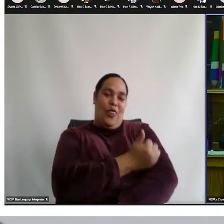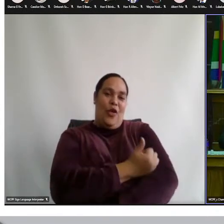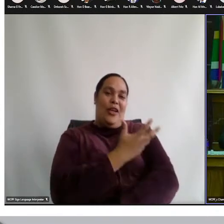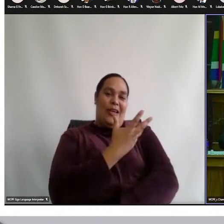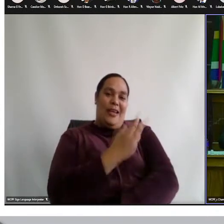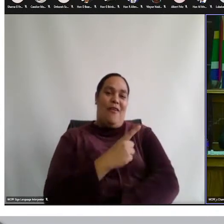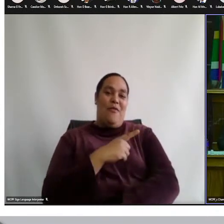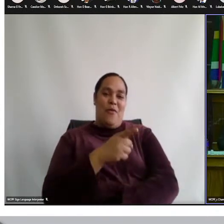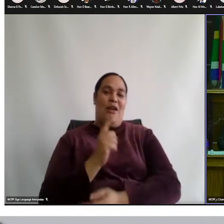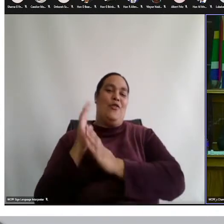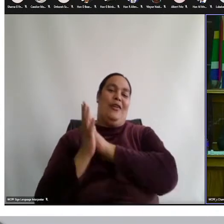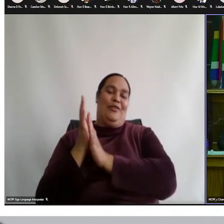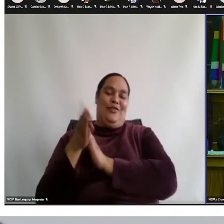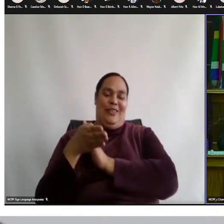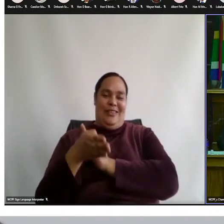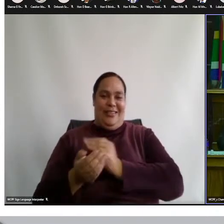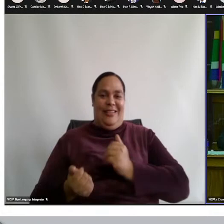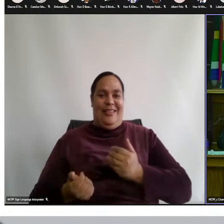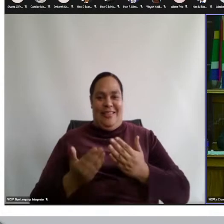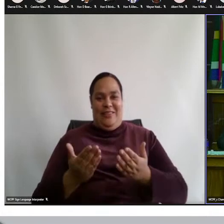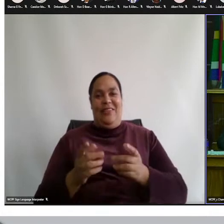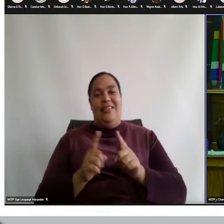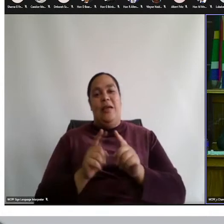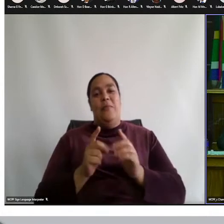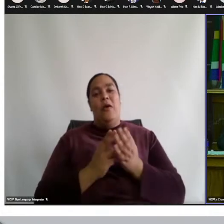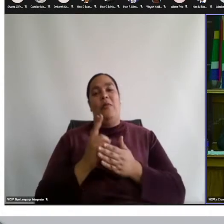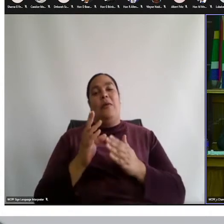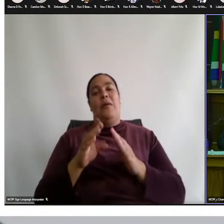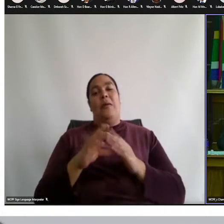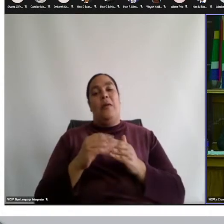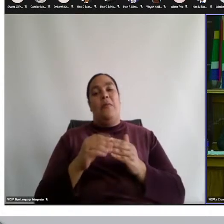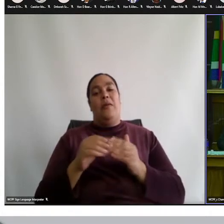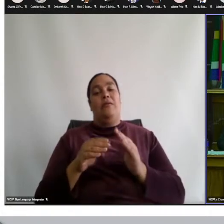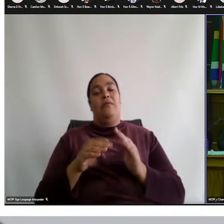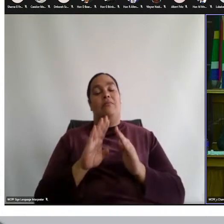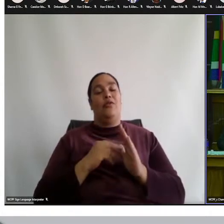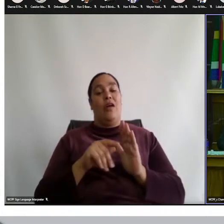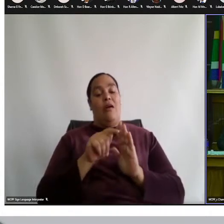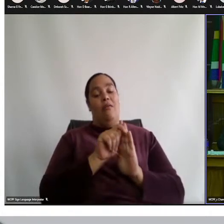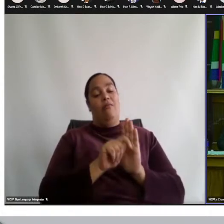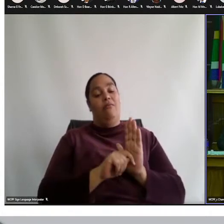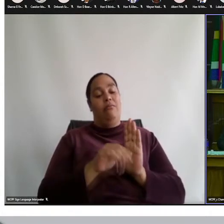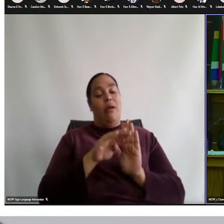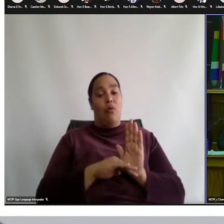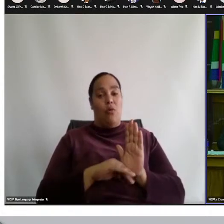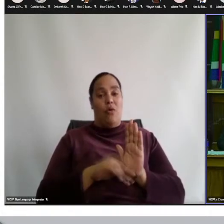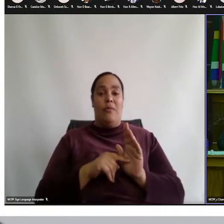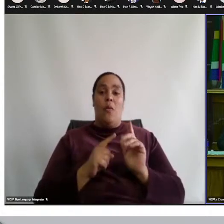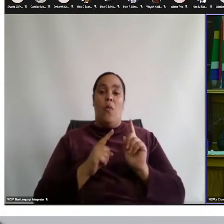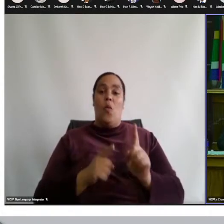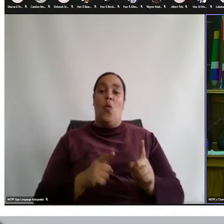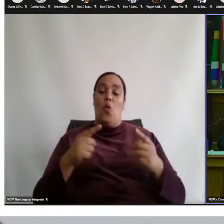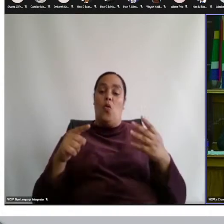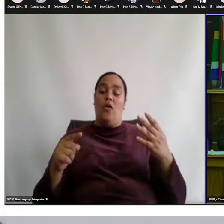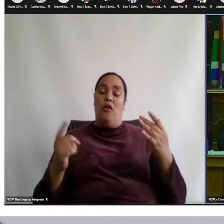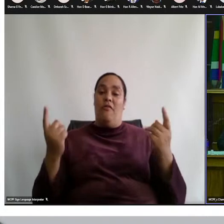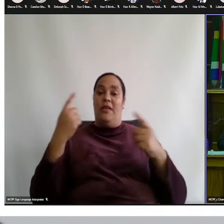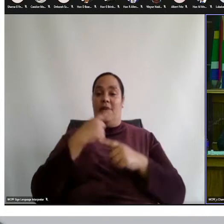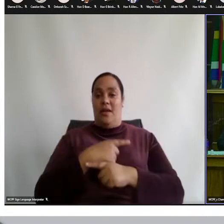of service. Honorable members, in terms of our program, in terms of the order of the day,